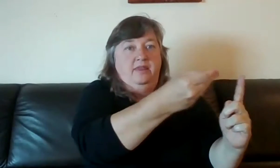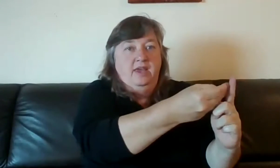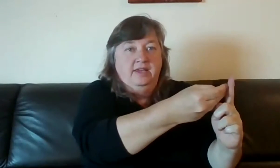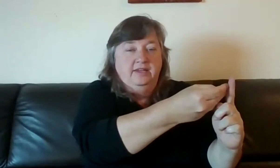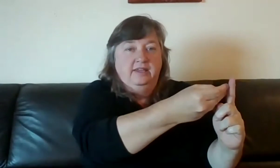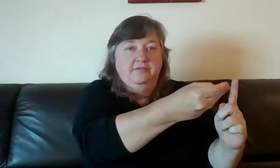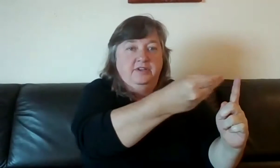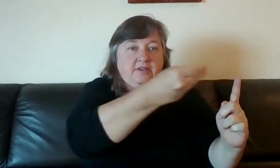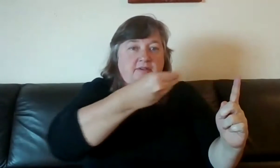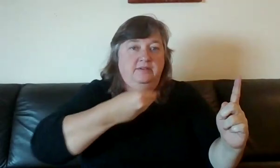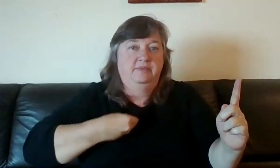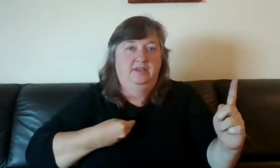They can give it to me.